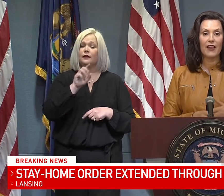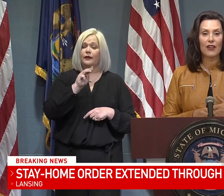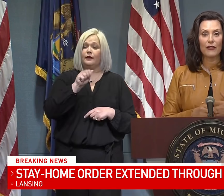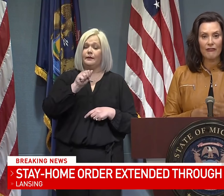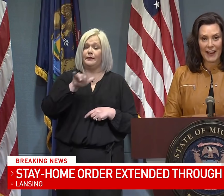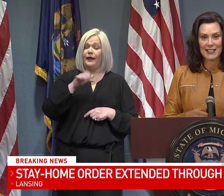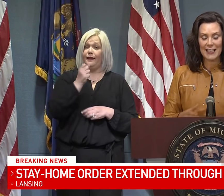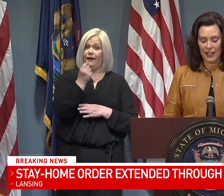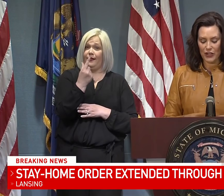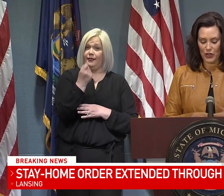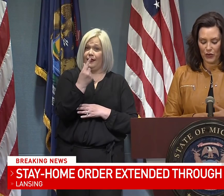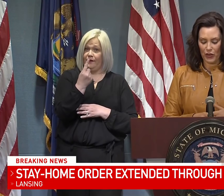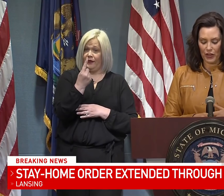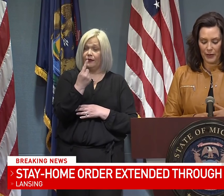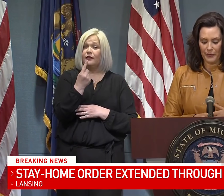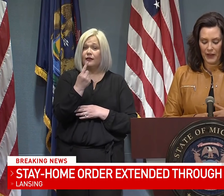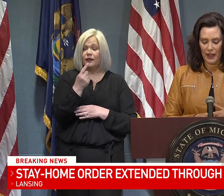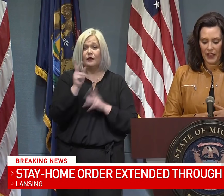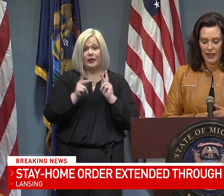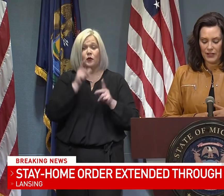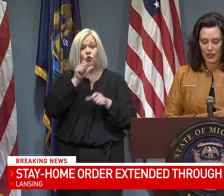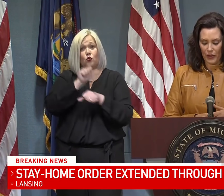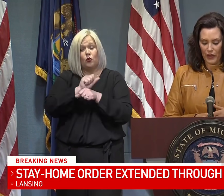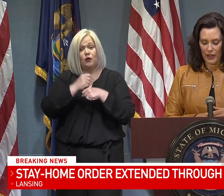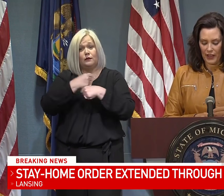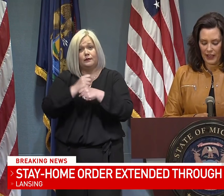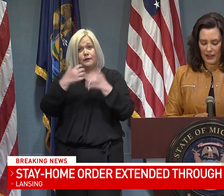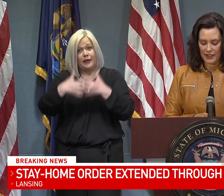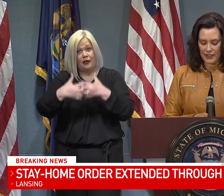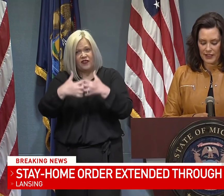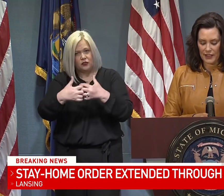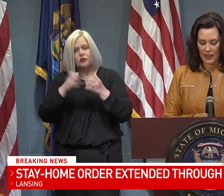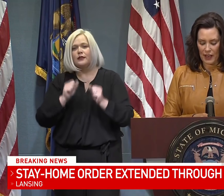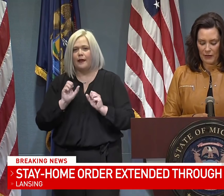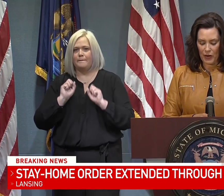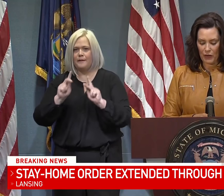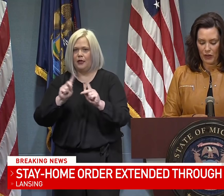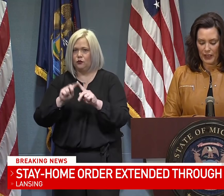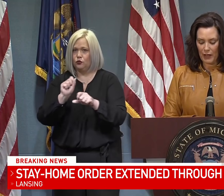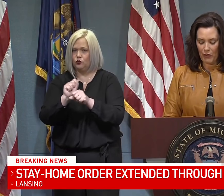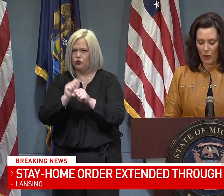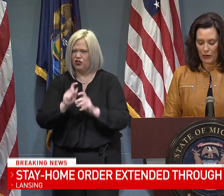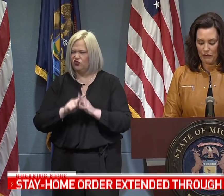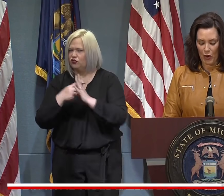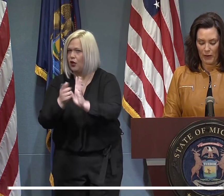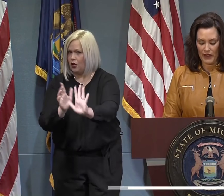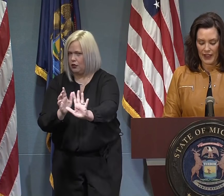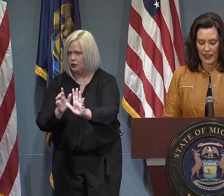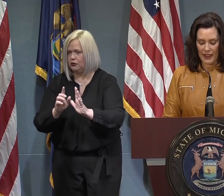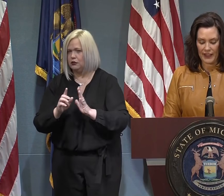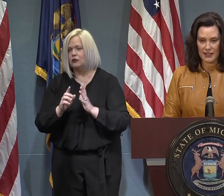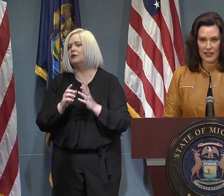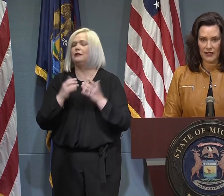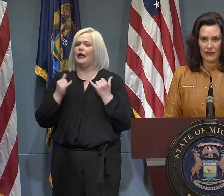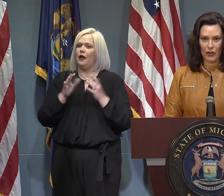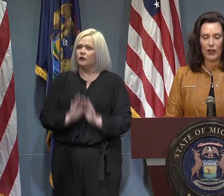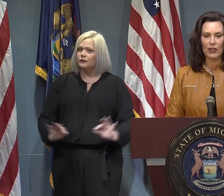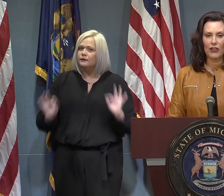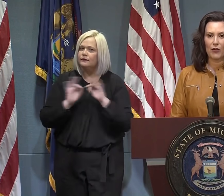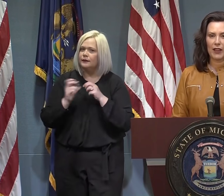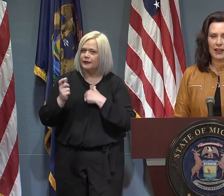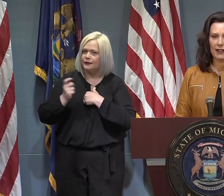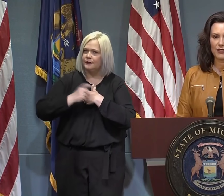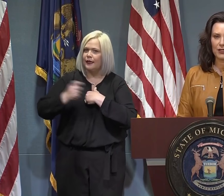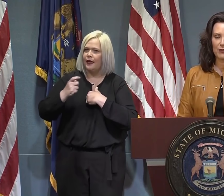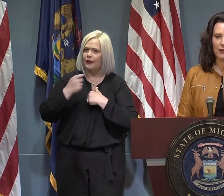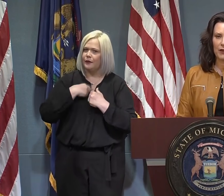begin phasing into work. So this is a really important moment that I think it's critical